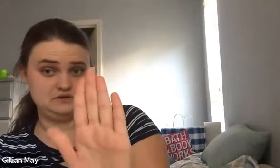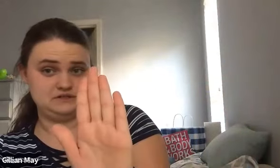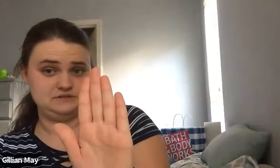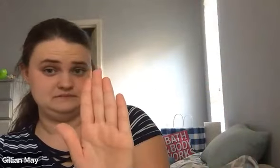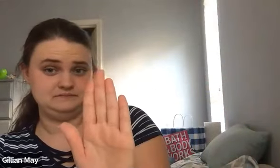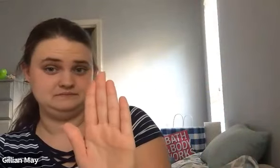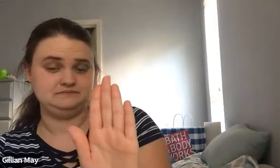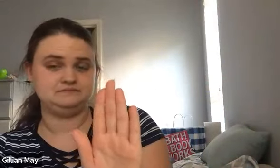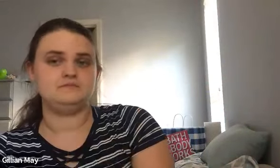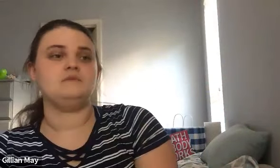Theirs,